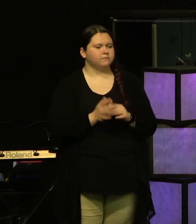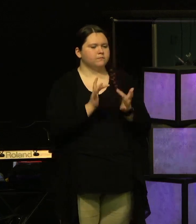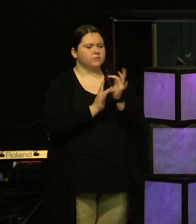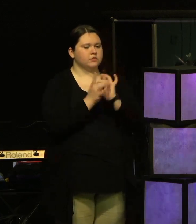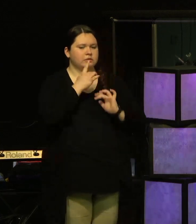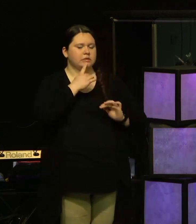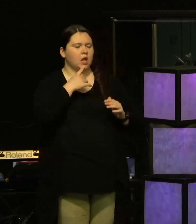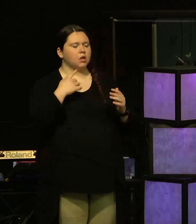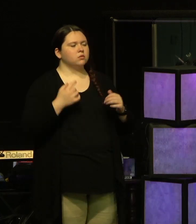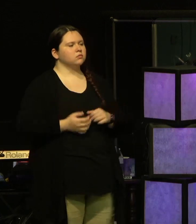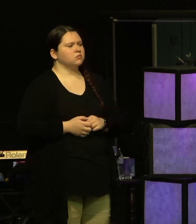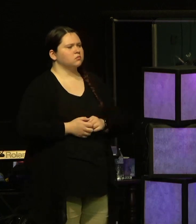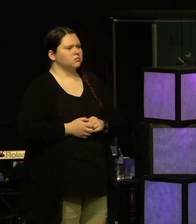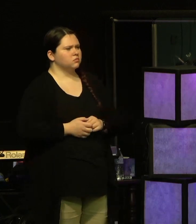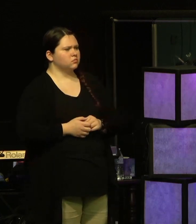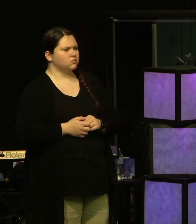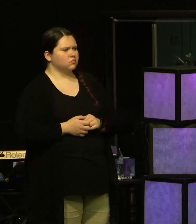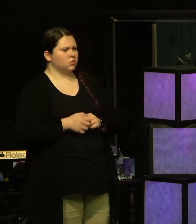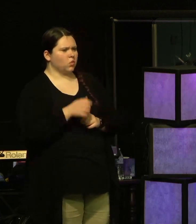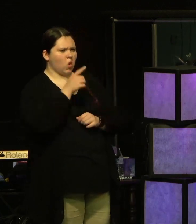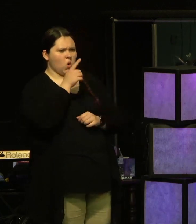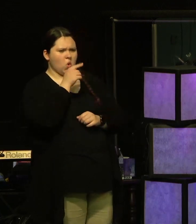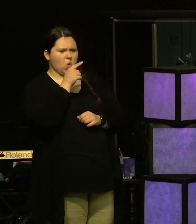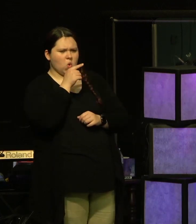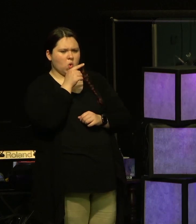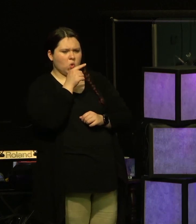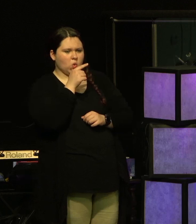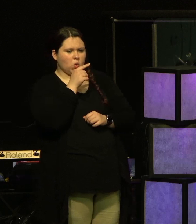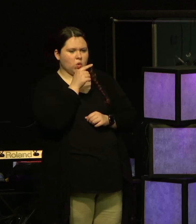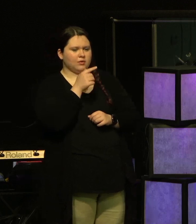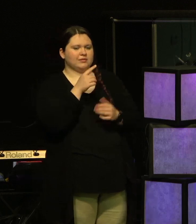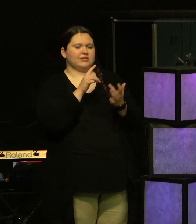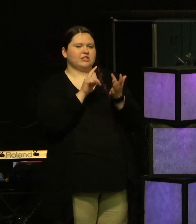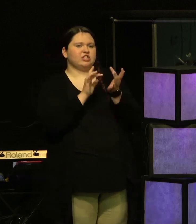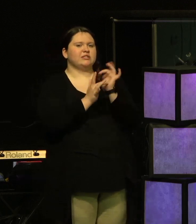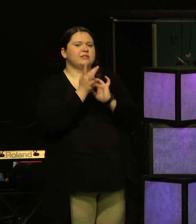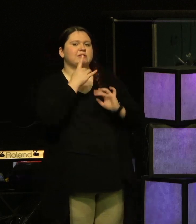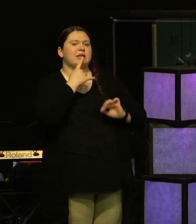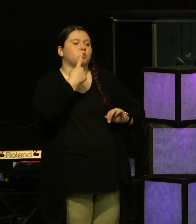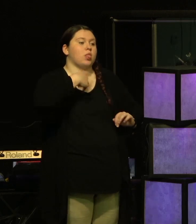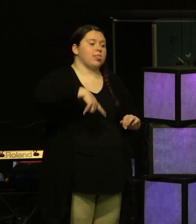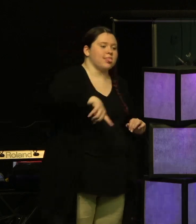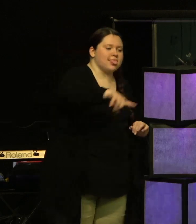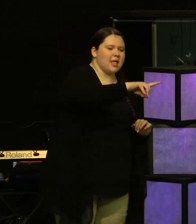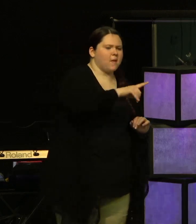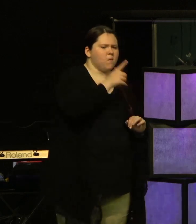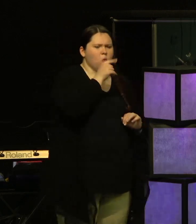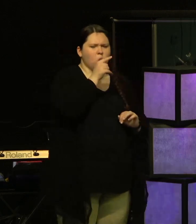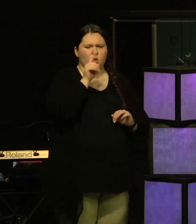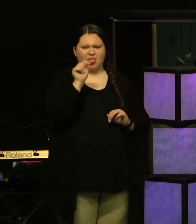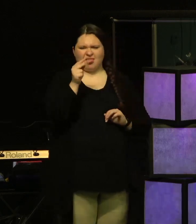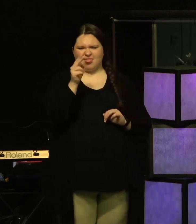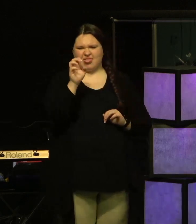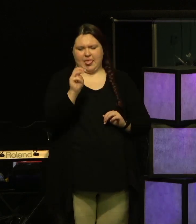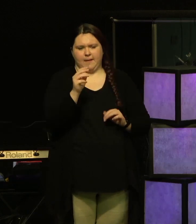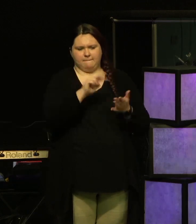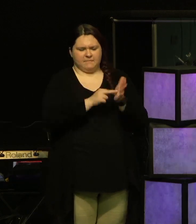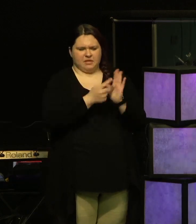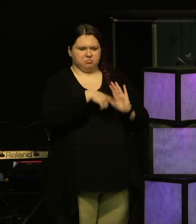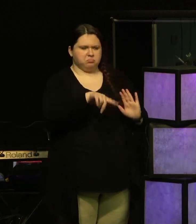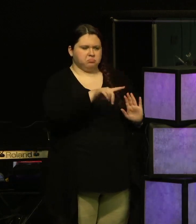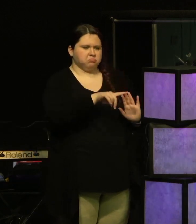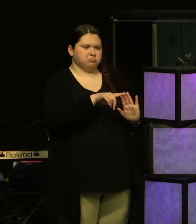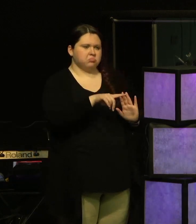Jesus said to them, who is the them he's talking to there? A lot of us have thought over the years that that was